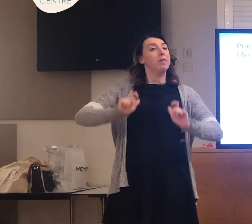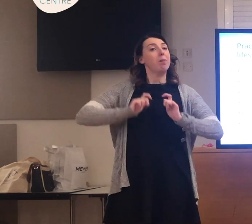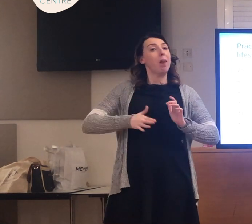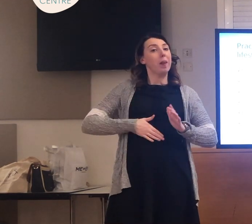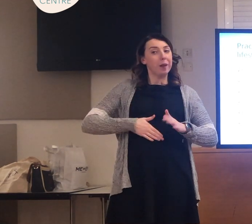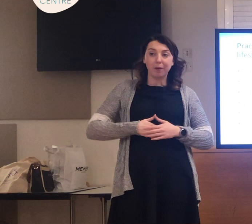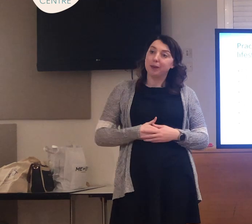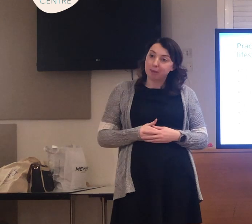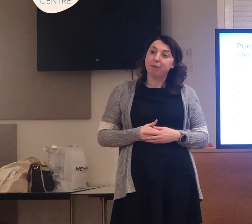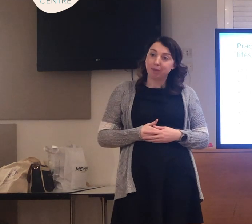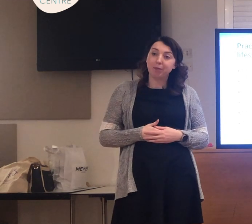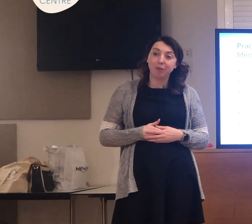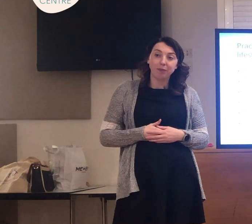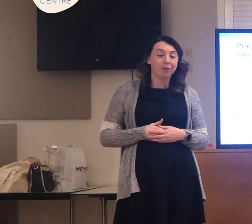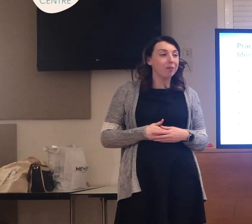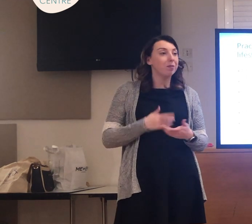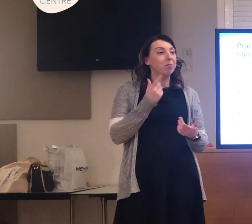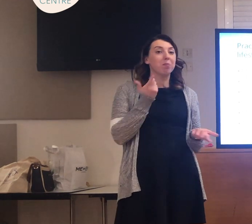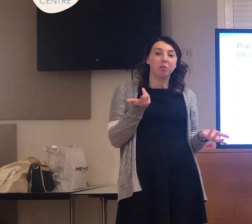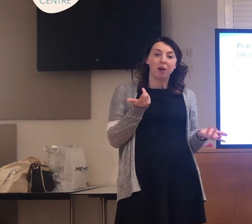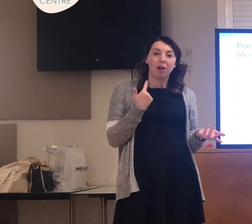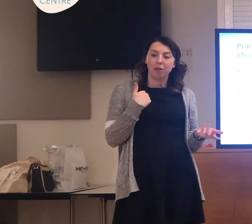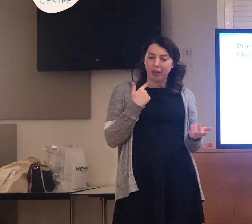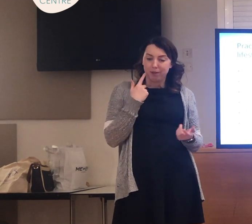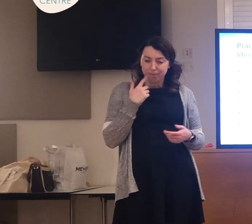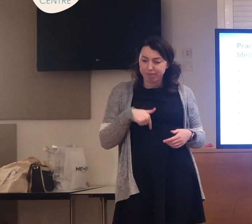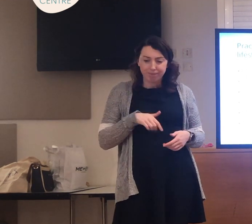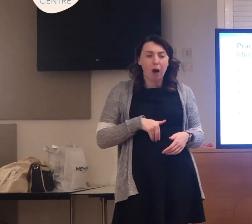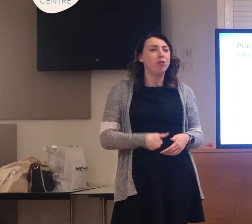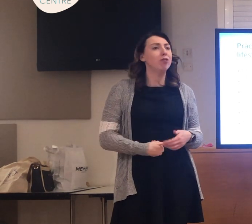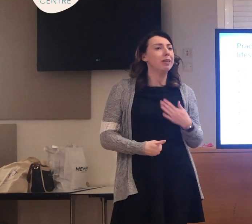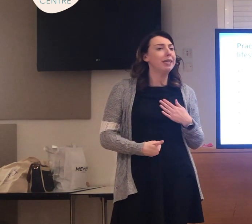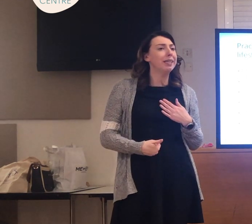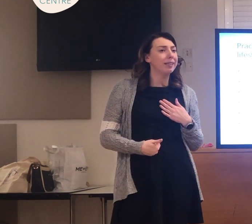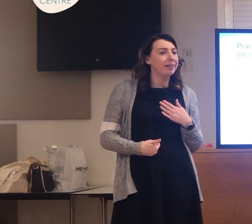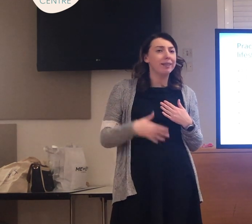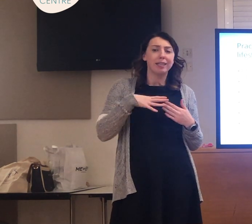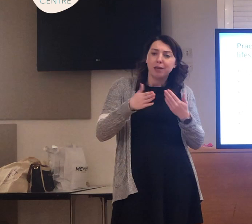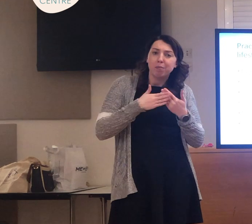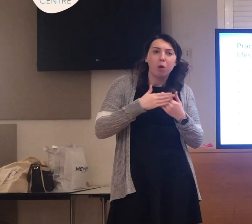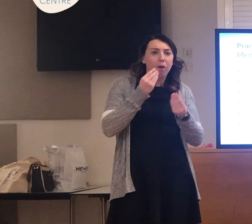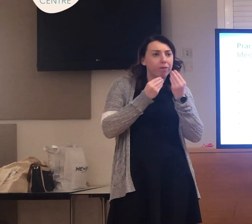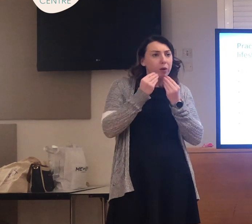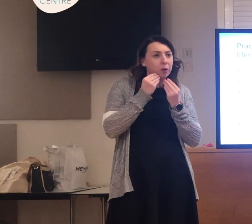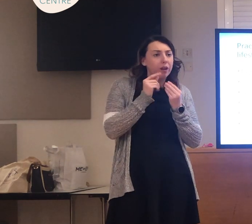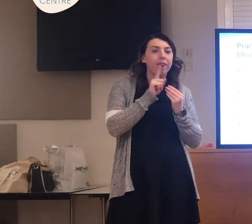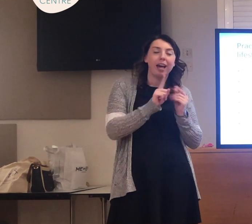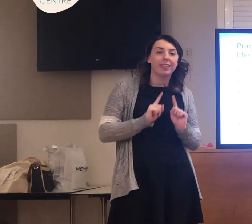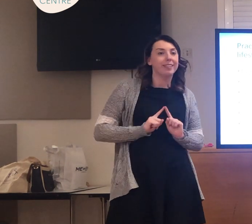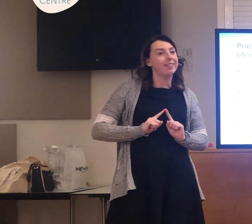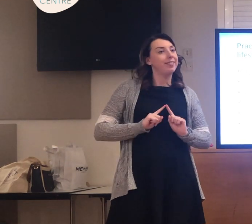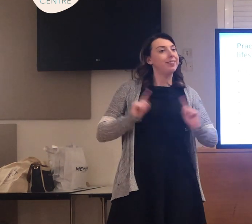And sometimes you'll think, no, I'm still hungry. That's a different feeling